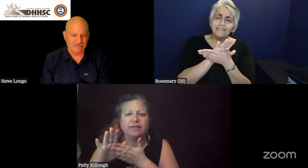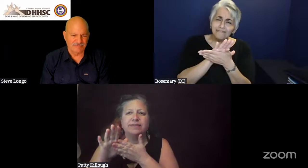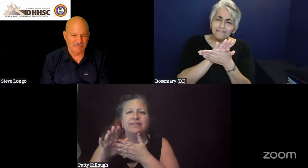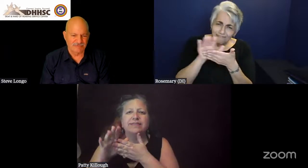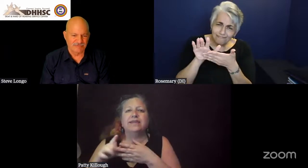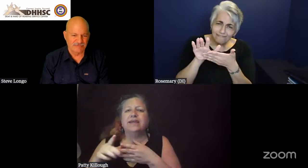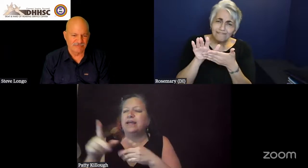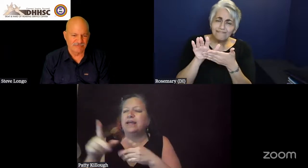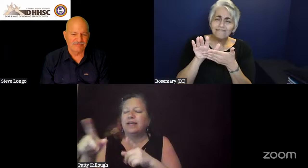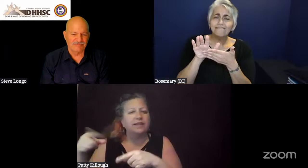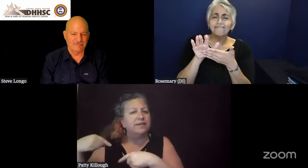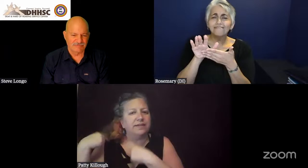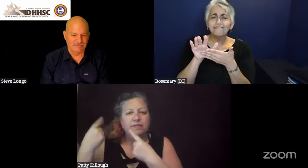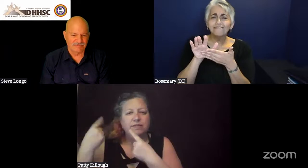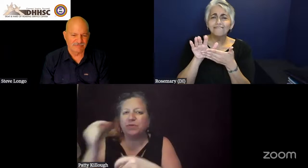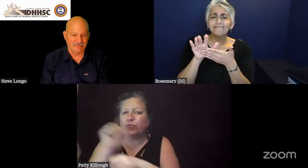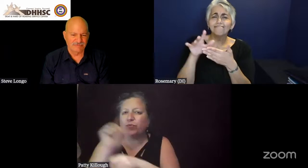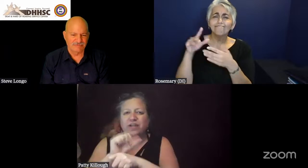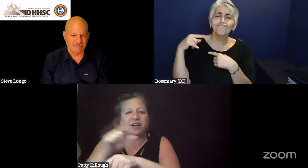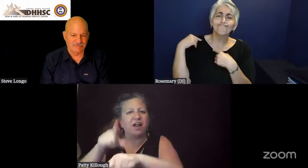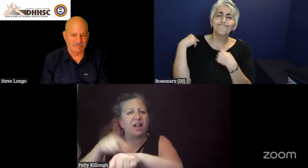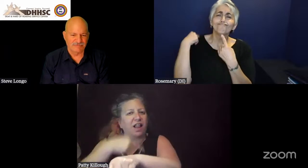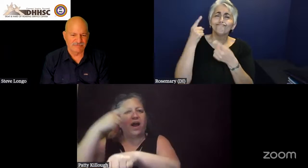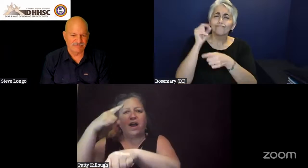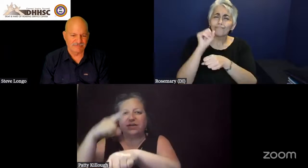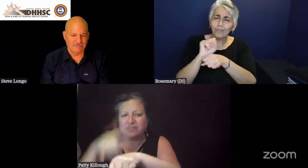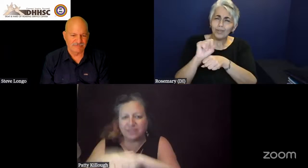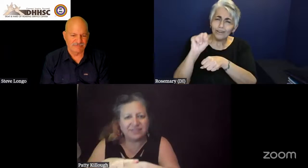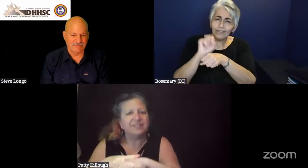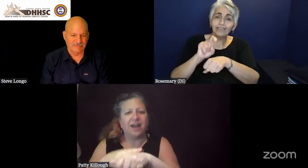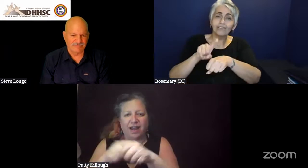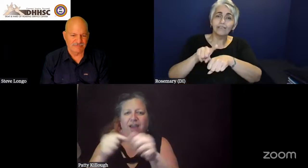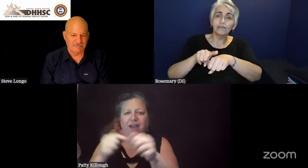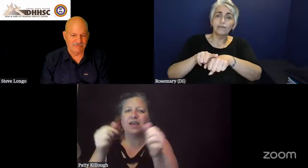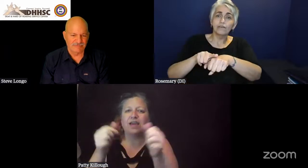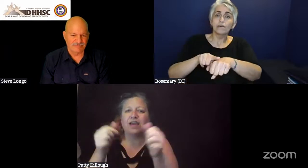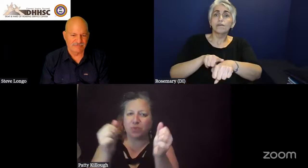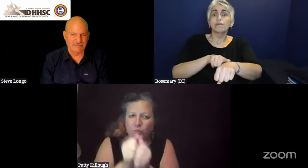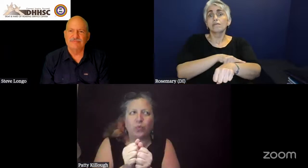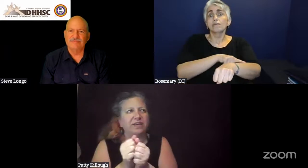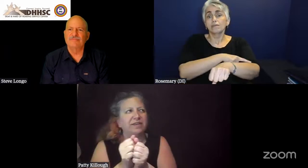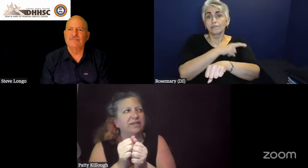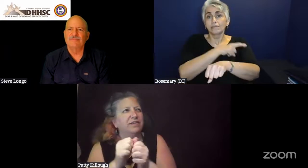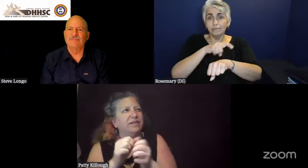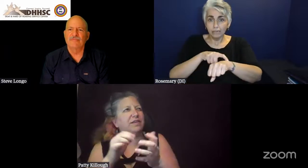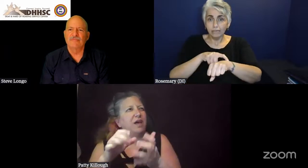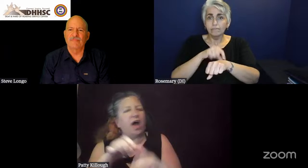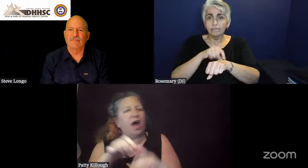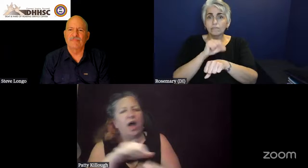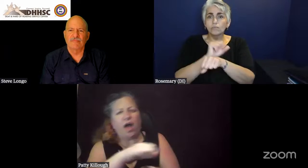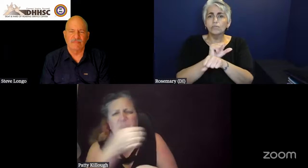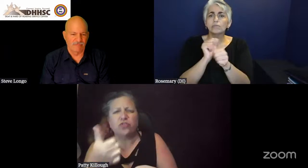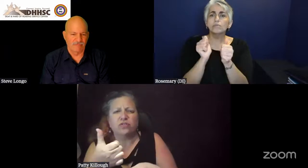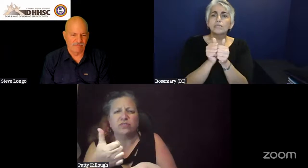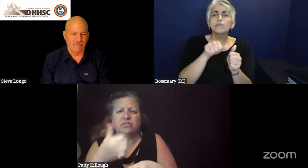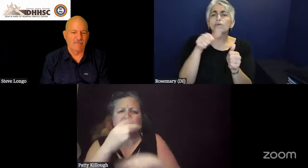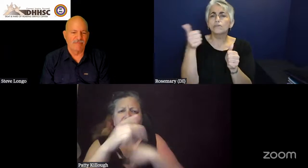He's a very nice guy. He's been working for a very long